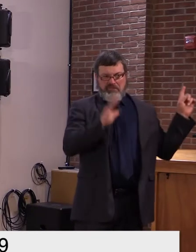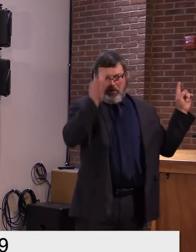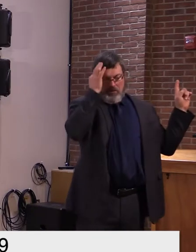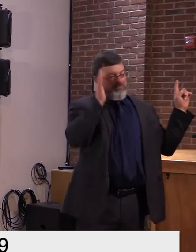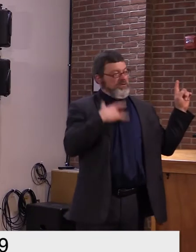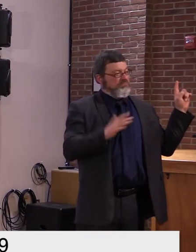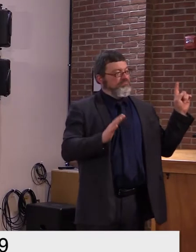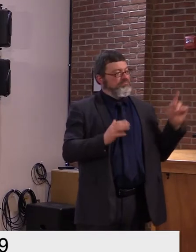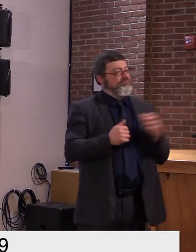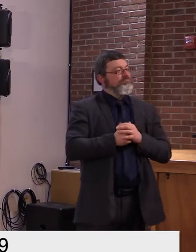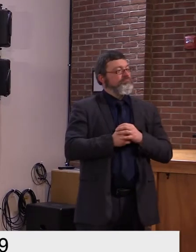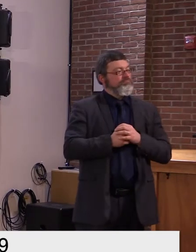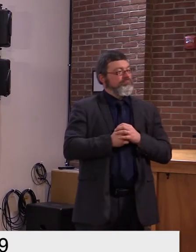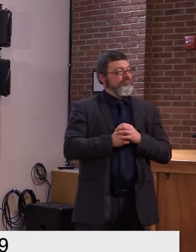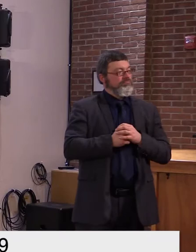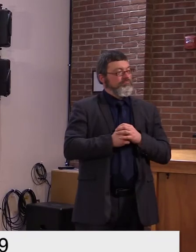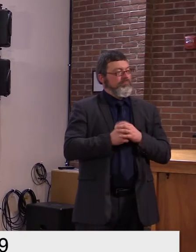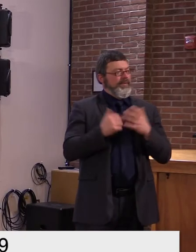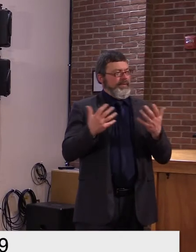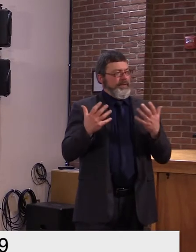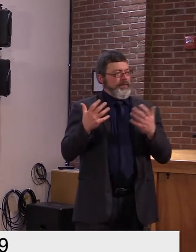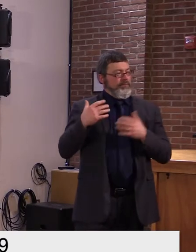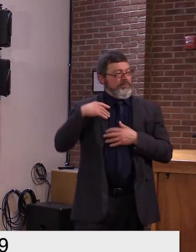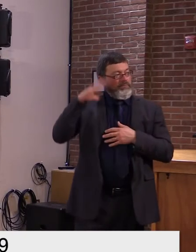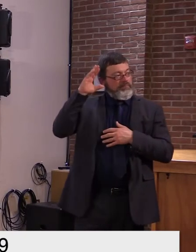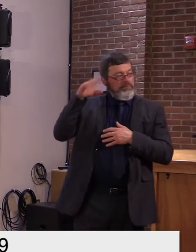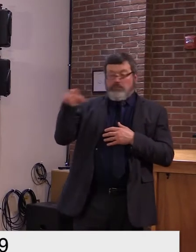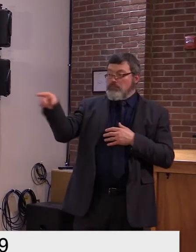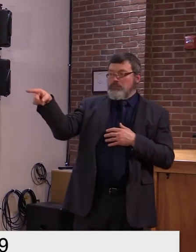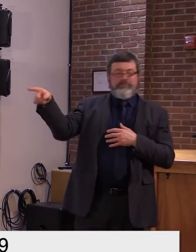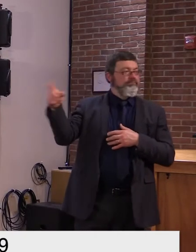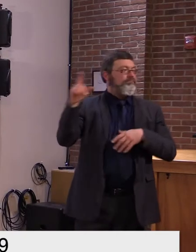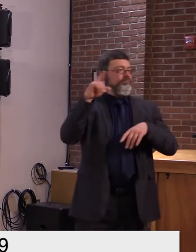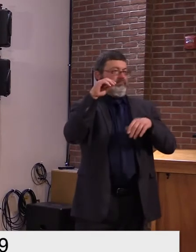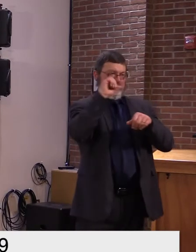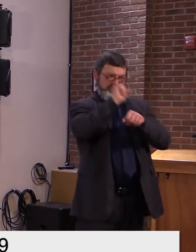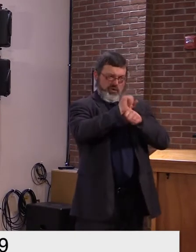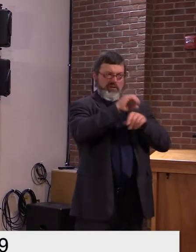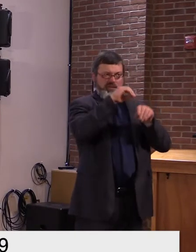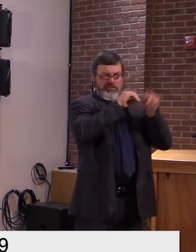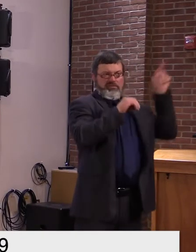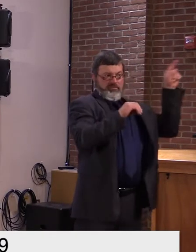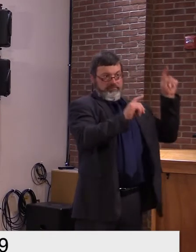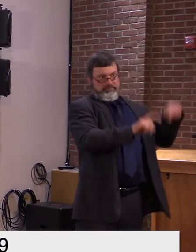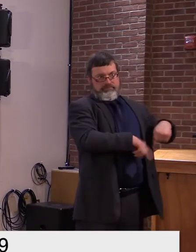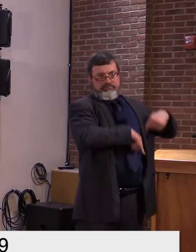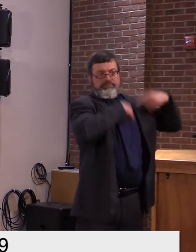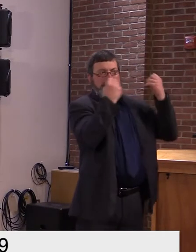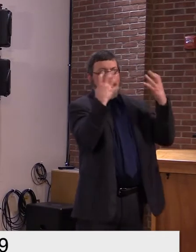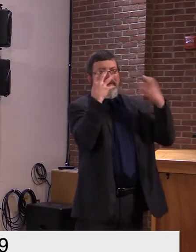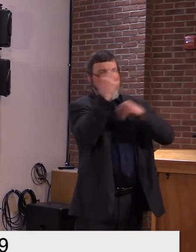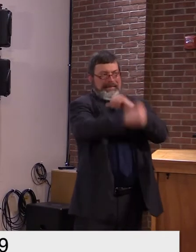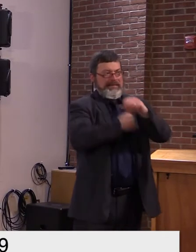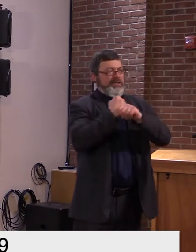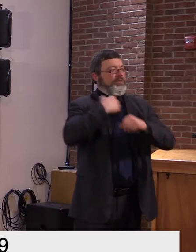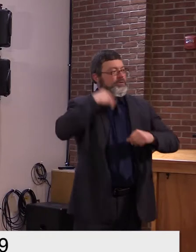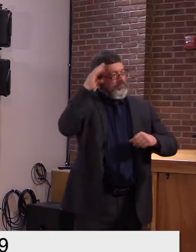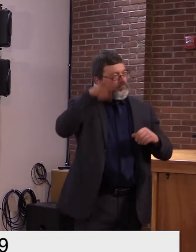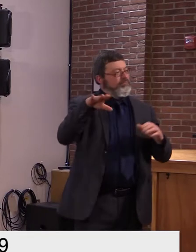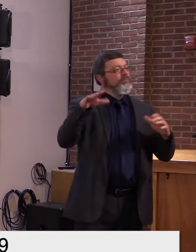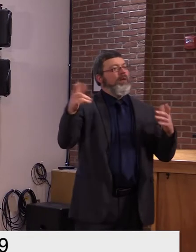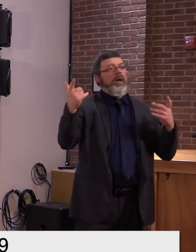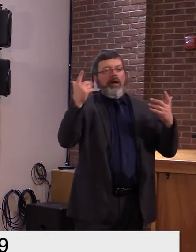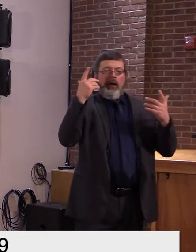aisle. Knowing you've got a long-time reputation for working across the aisle in both the House in Vermont and in